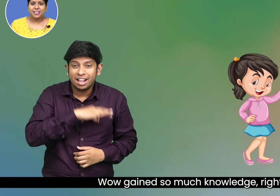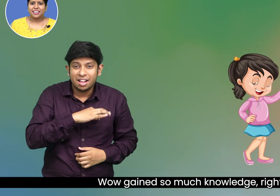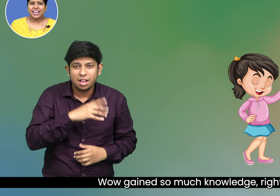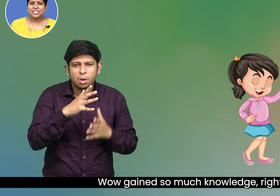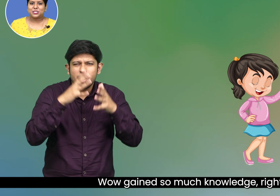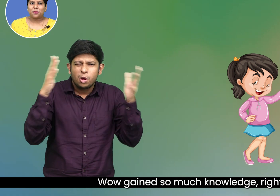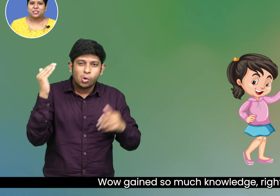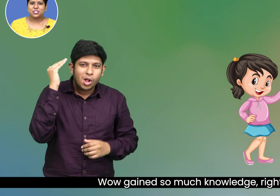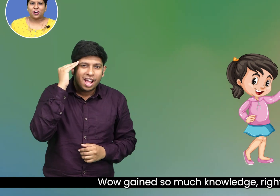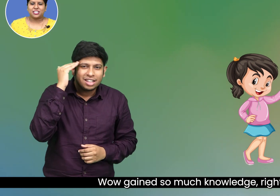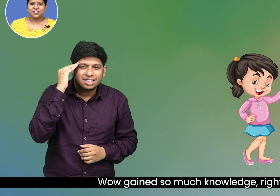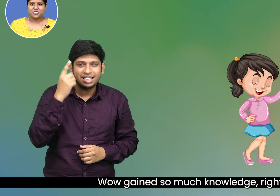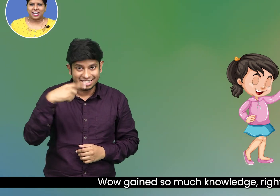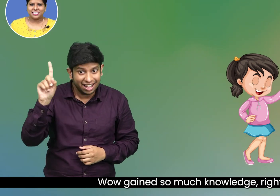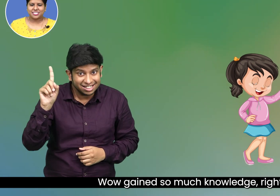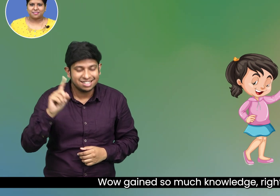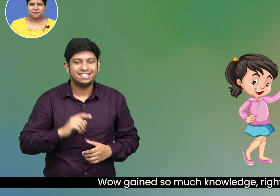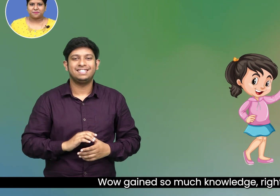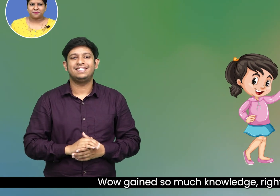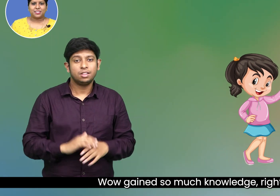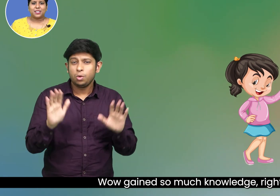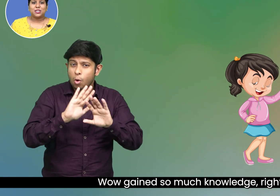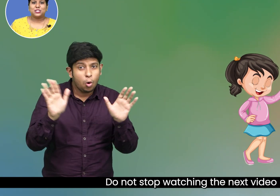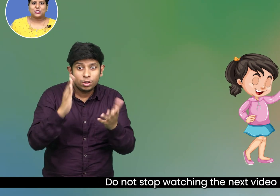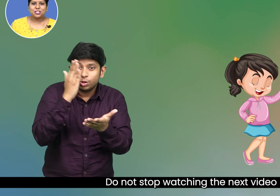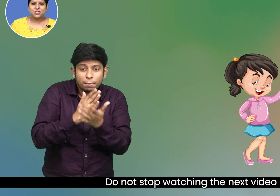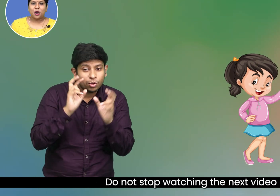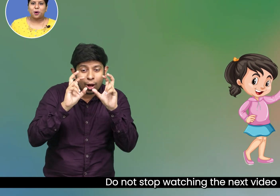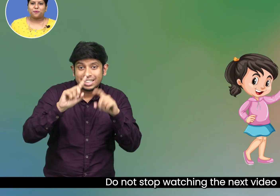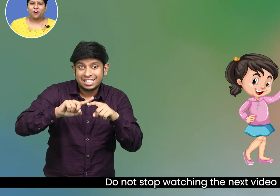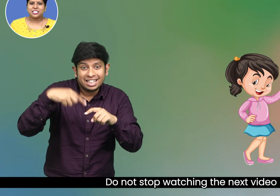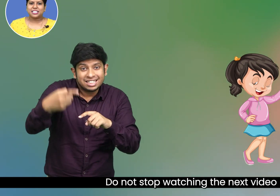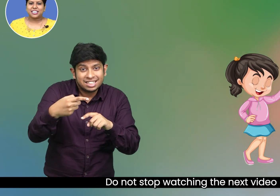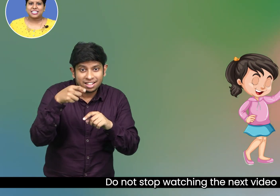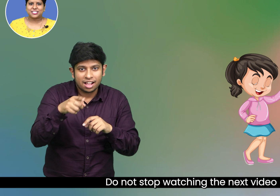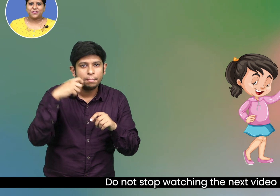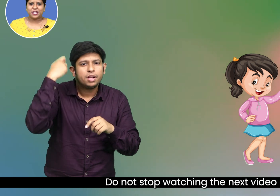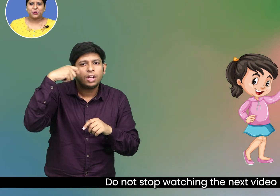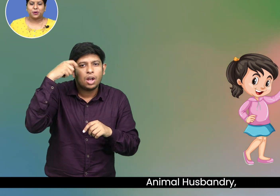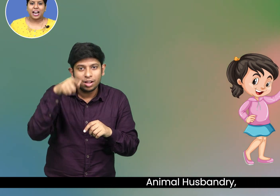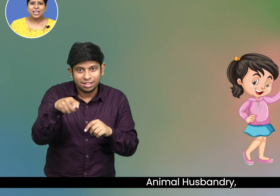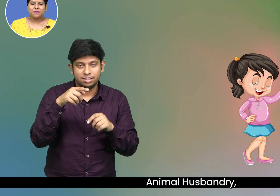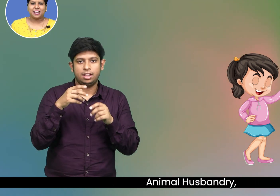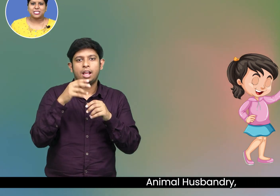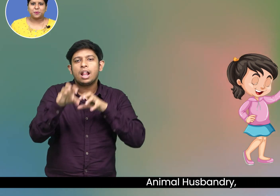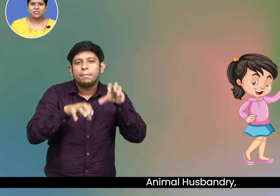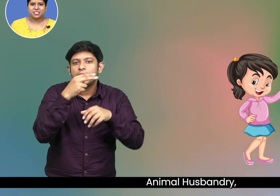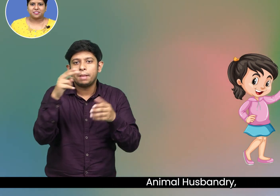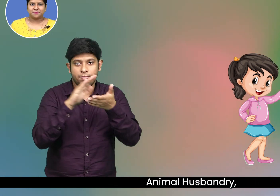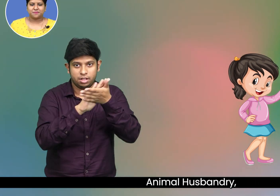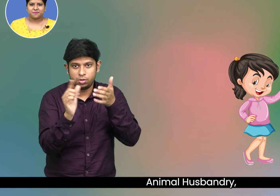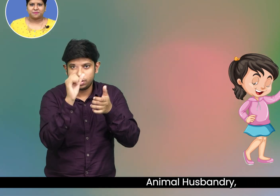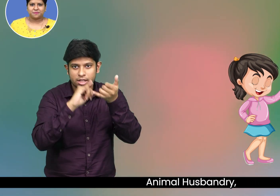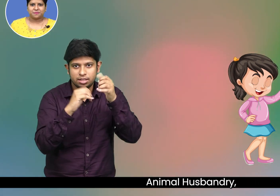Wow, gained so much knowledge, right? Do not stop watching the next video, Animal